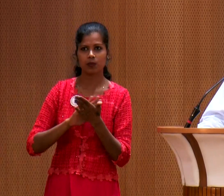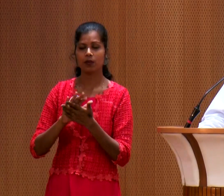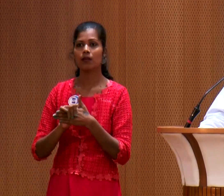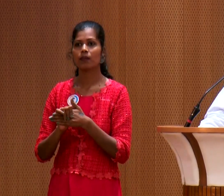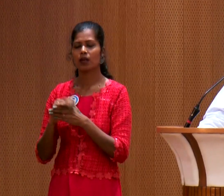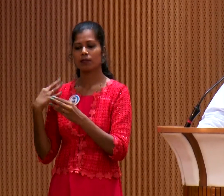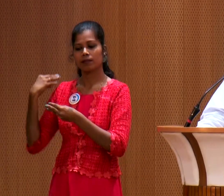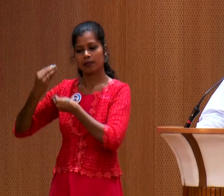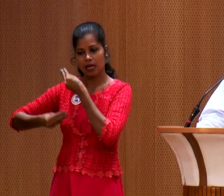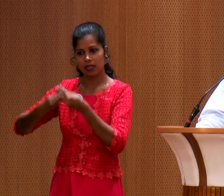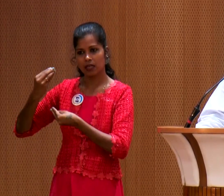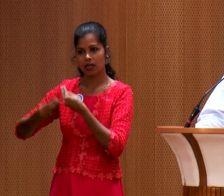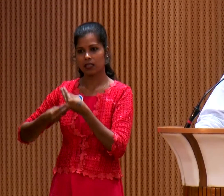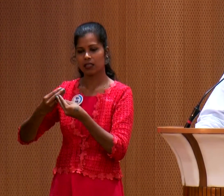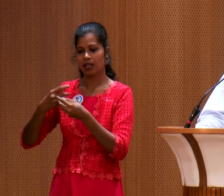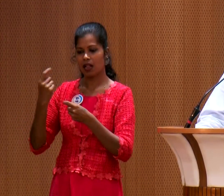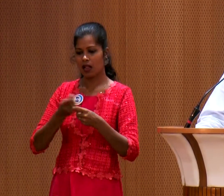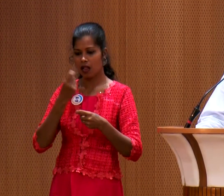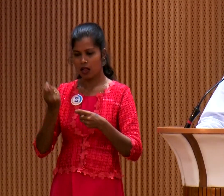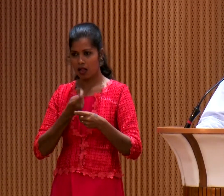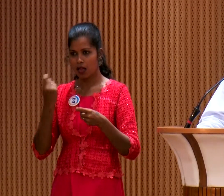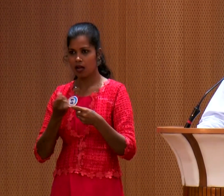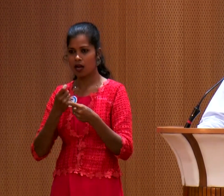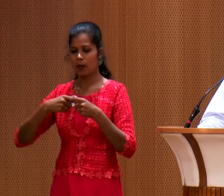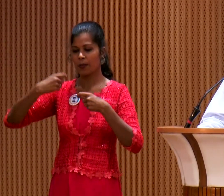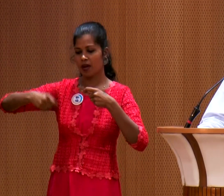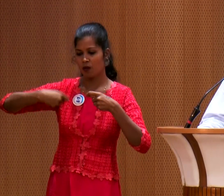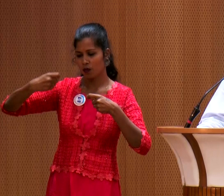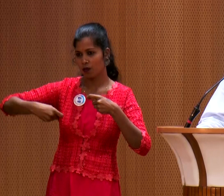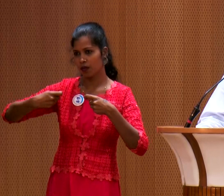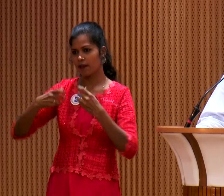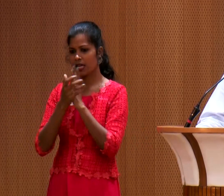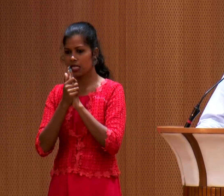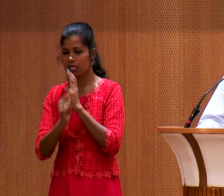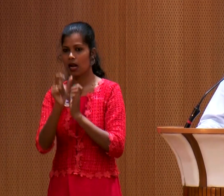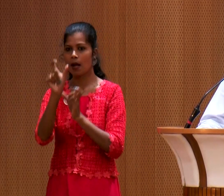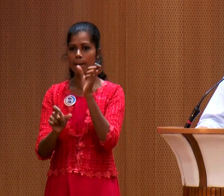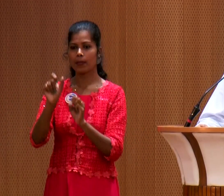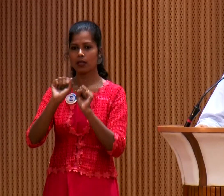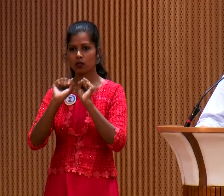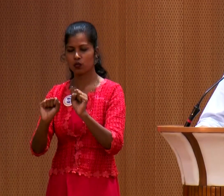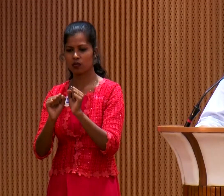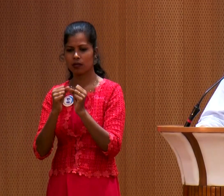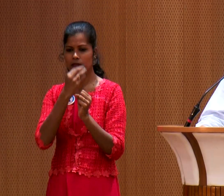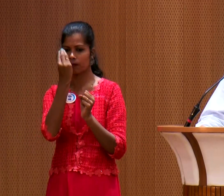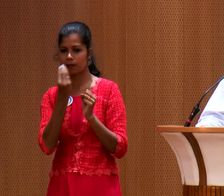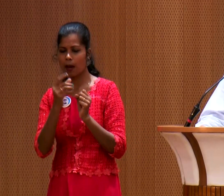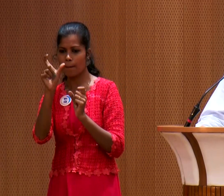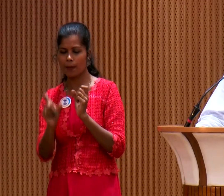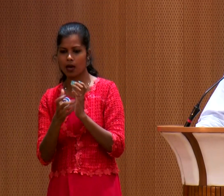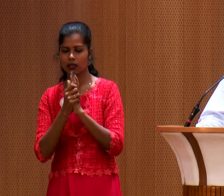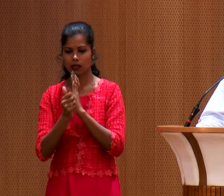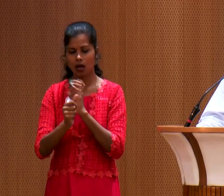On our traditional handlooms, with the weaving skills of the local craftsmen,